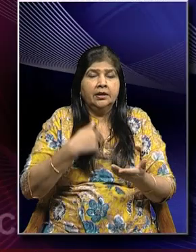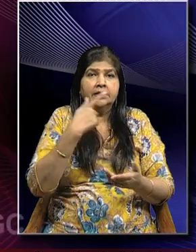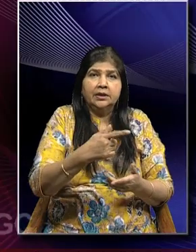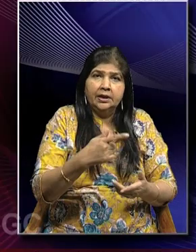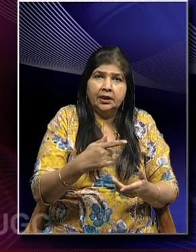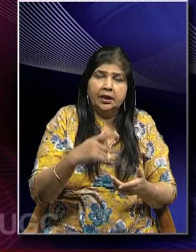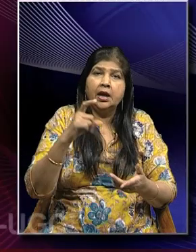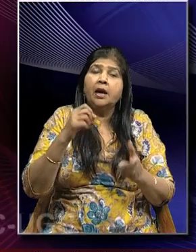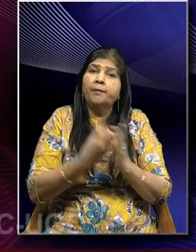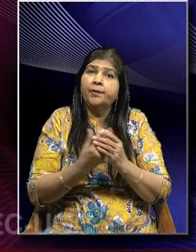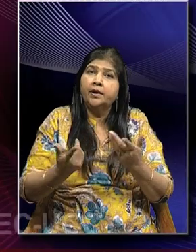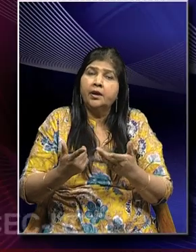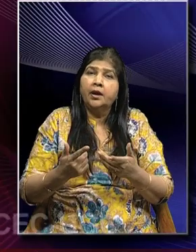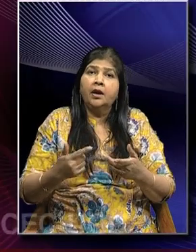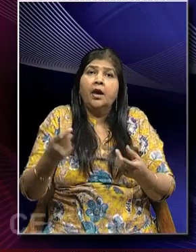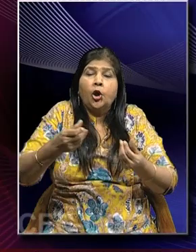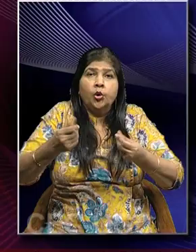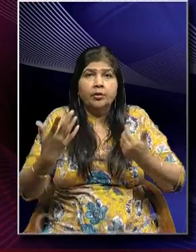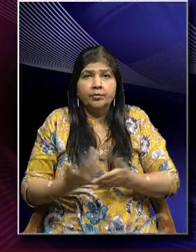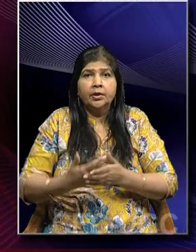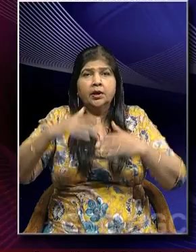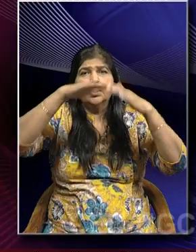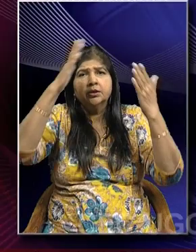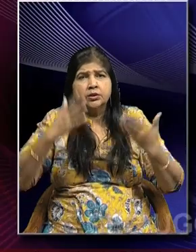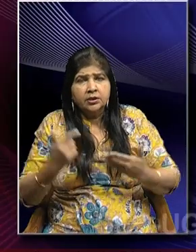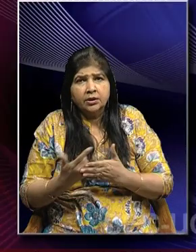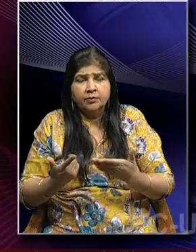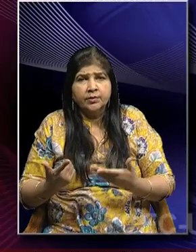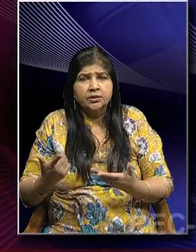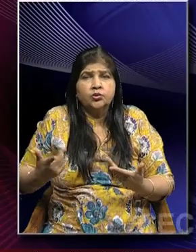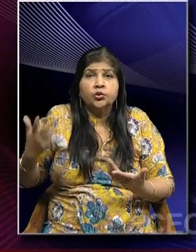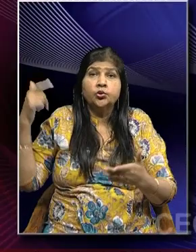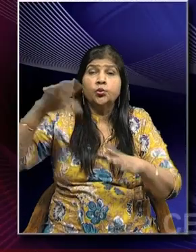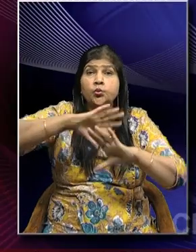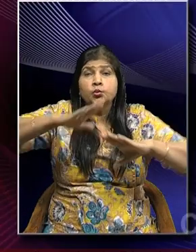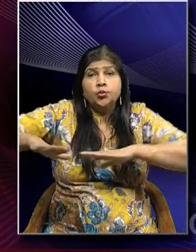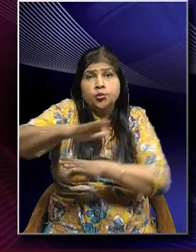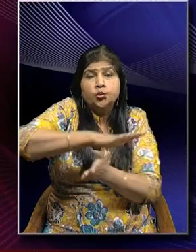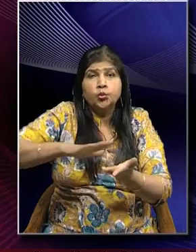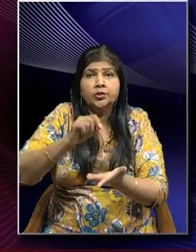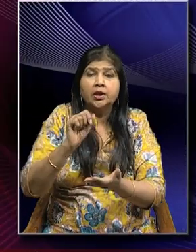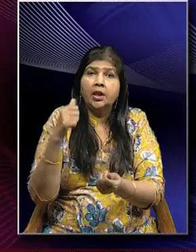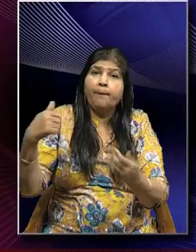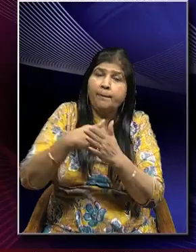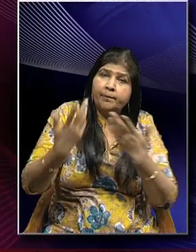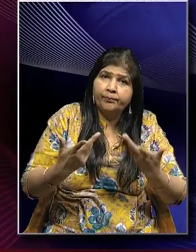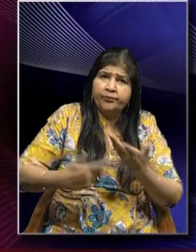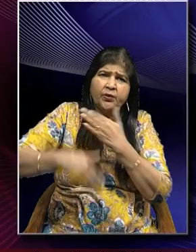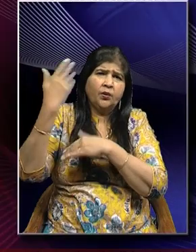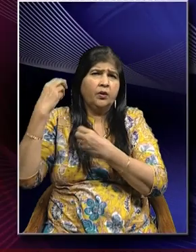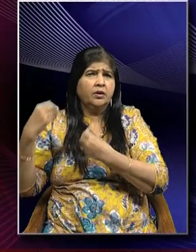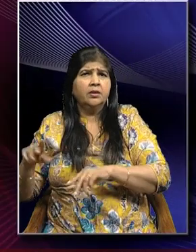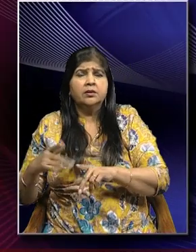company's economic, environmental and social impact from the routine activities of a company. So, gone are the days when we used